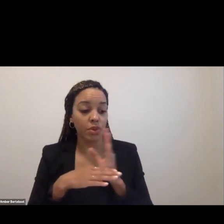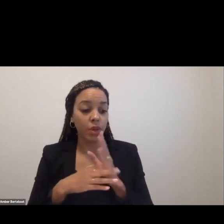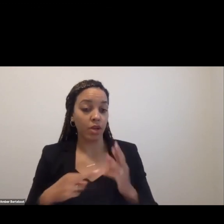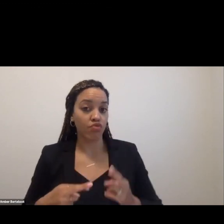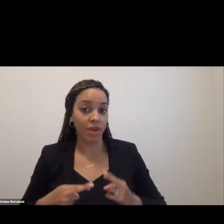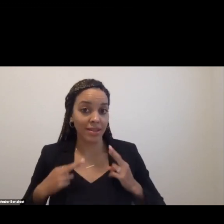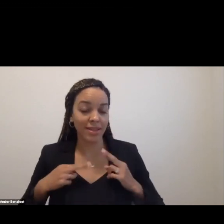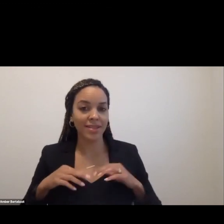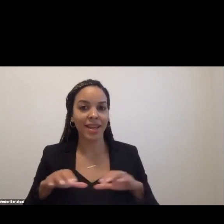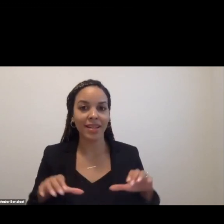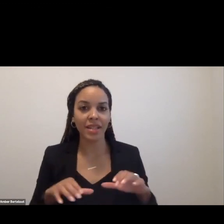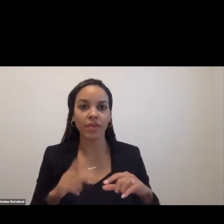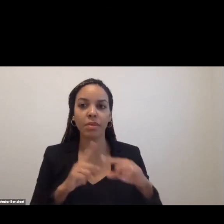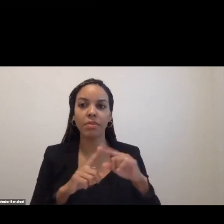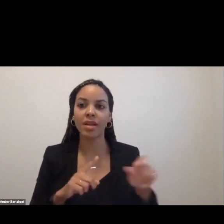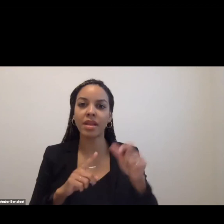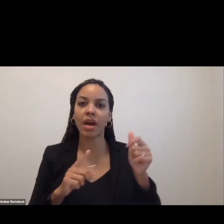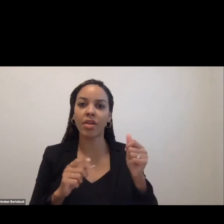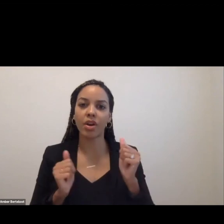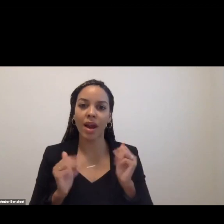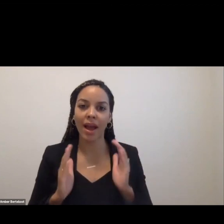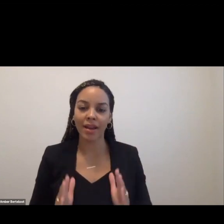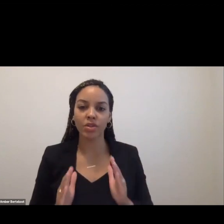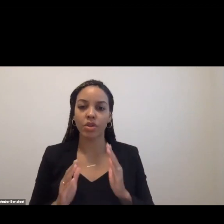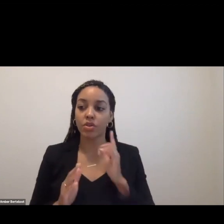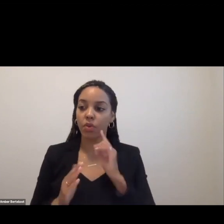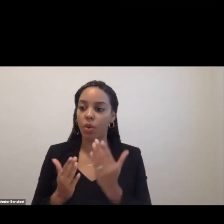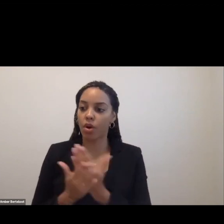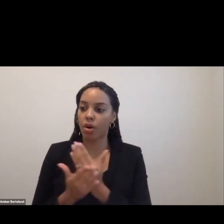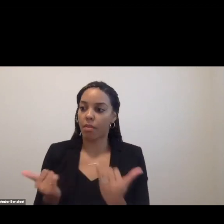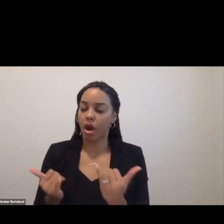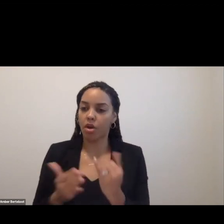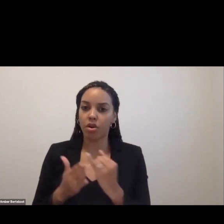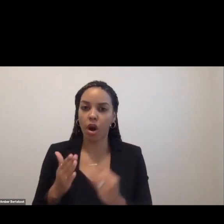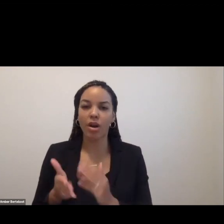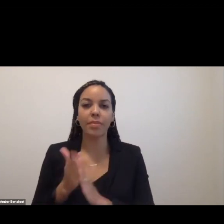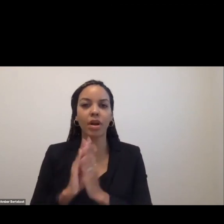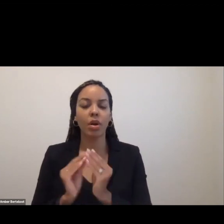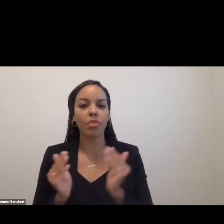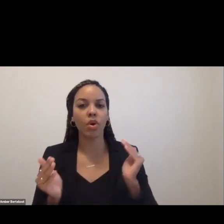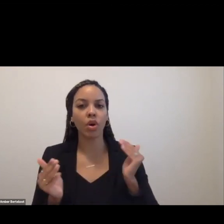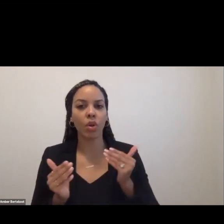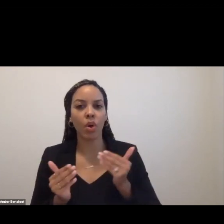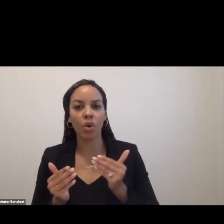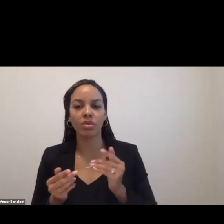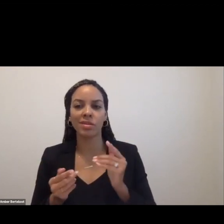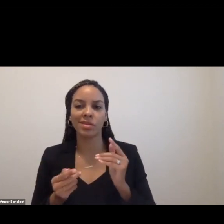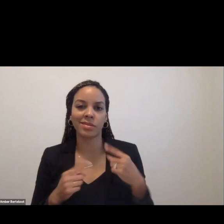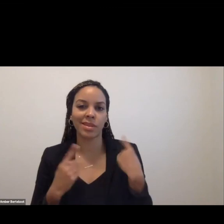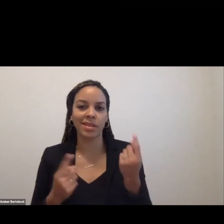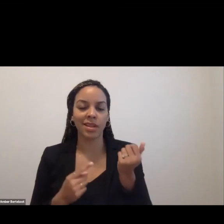other actors of modern art have become closer since the 1990s. Before